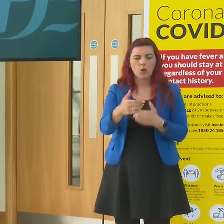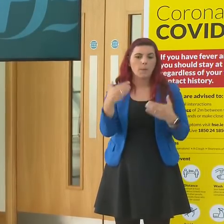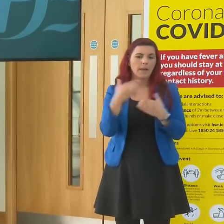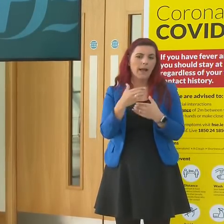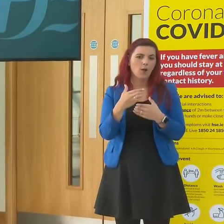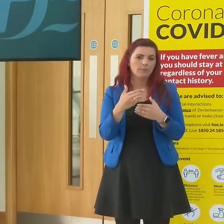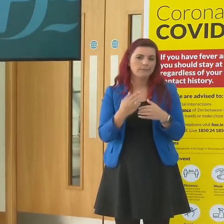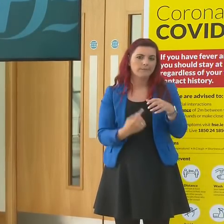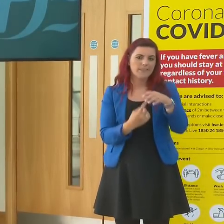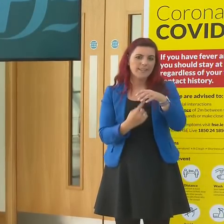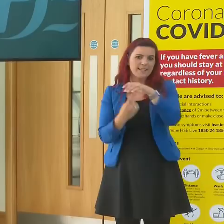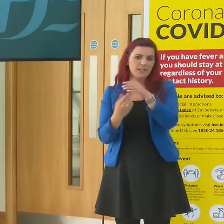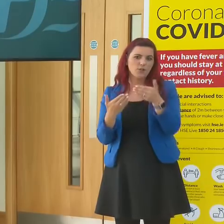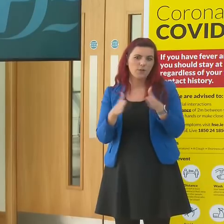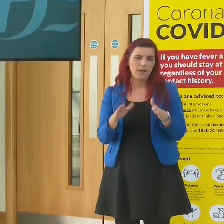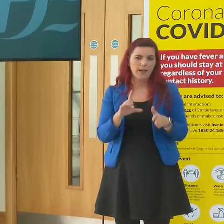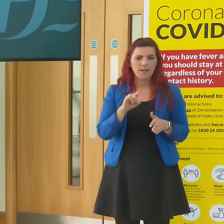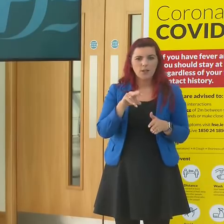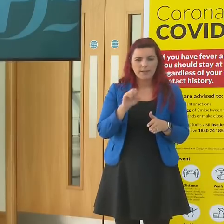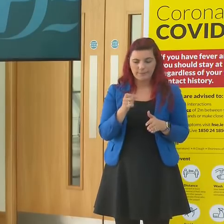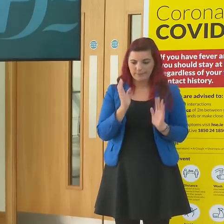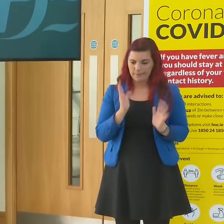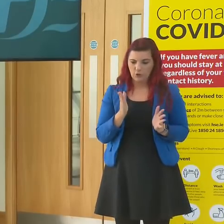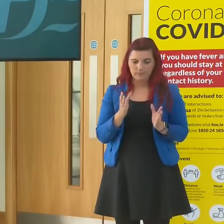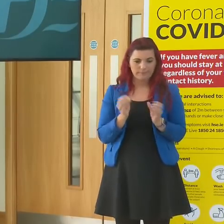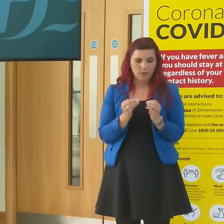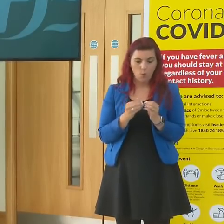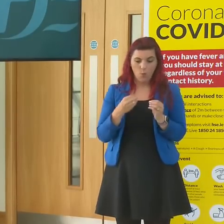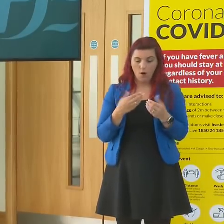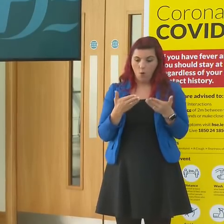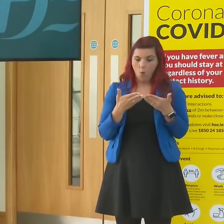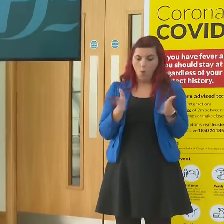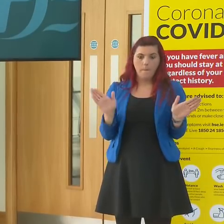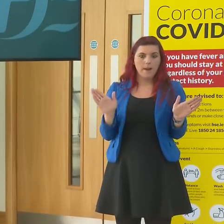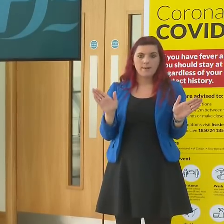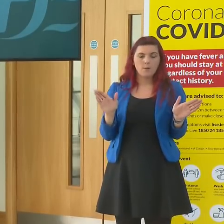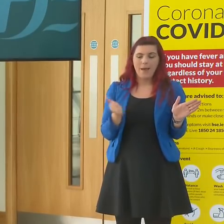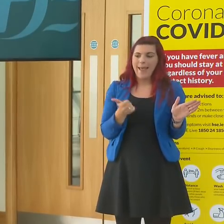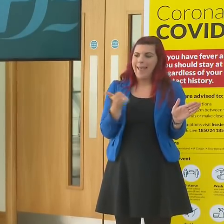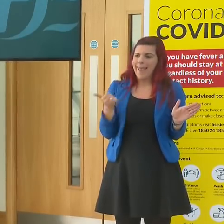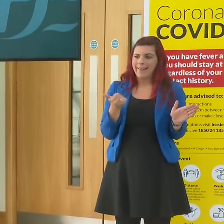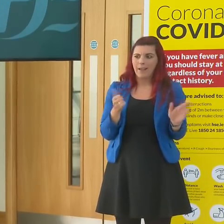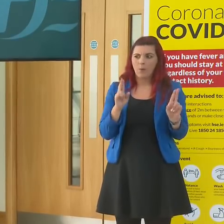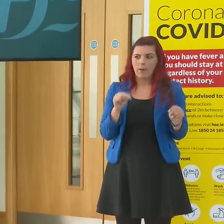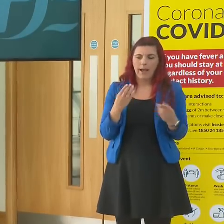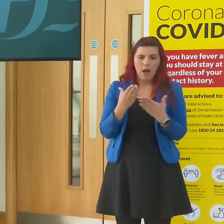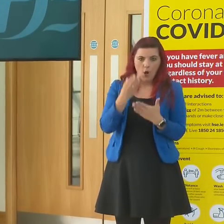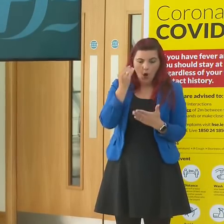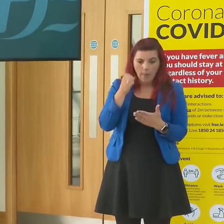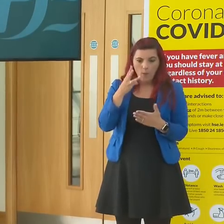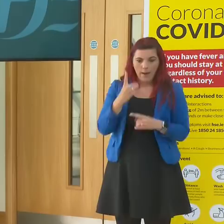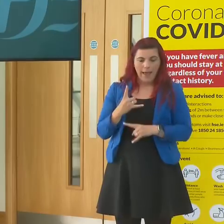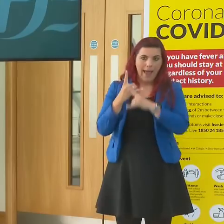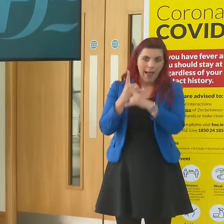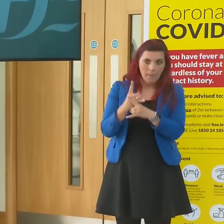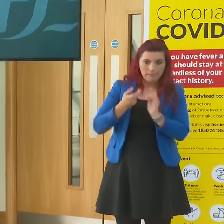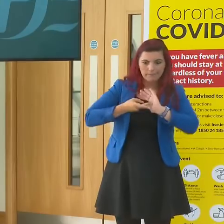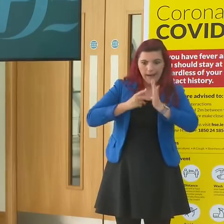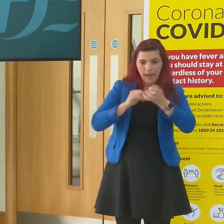general, HSE, as I mentioned, are wide open to any lessons that can help inform us for the